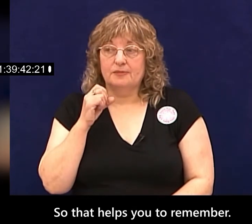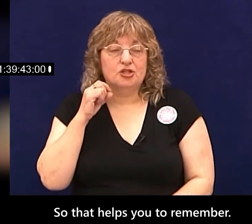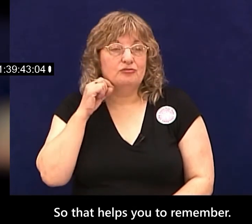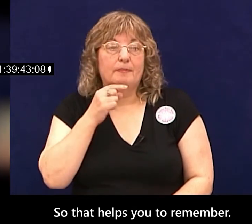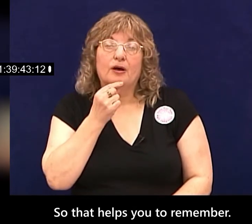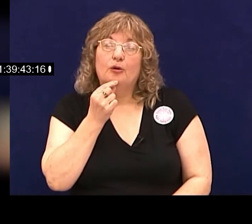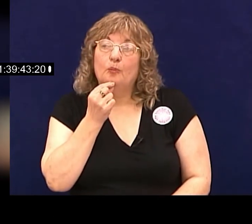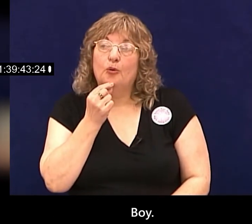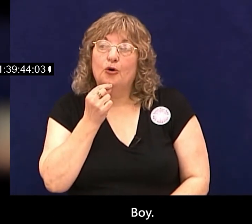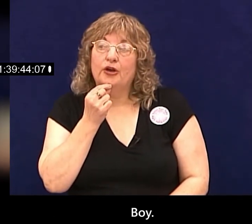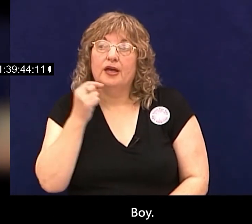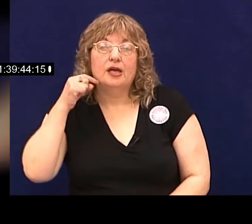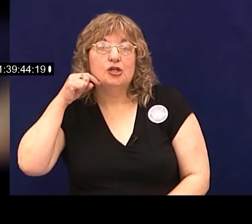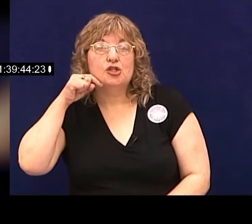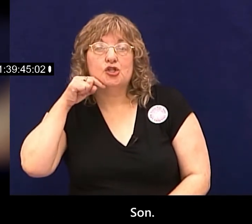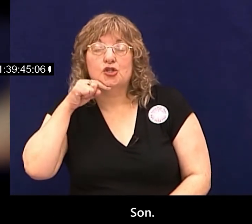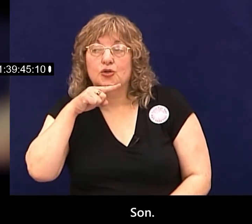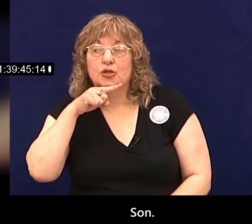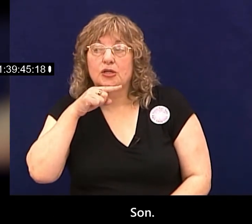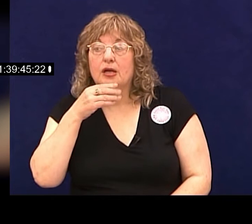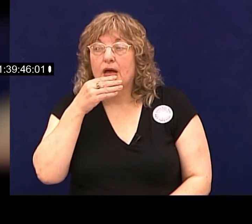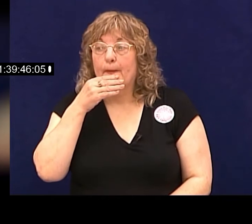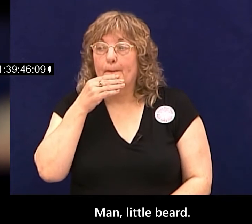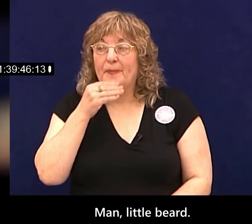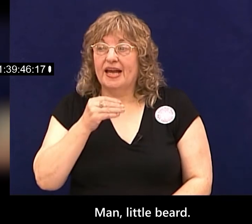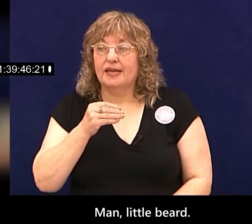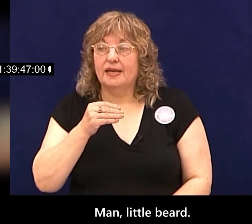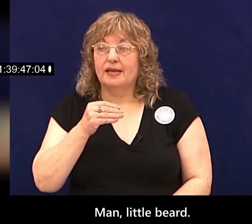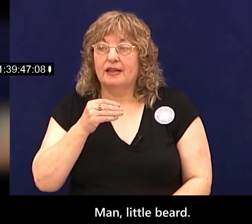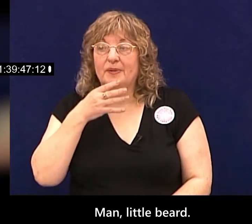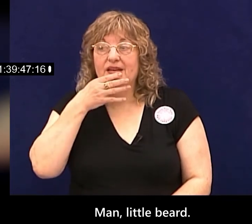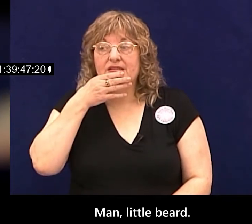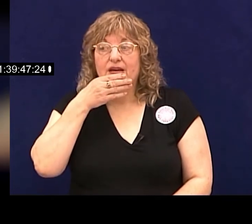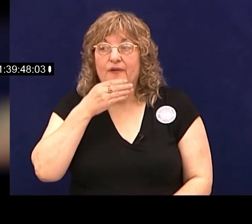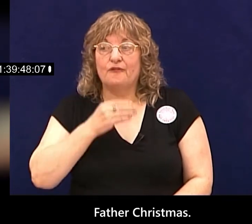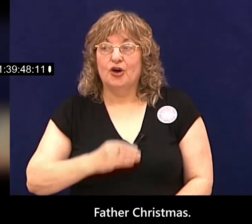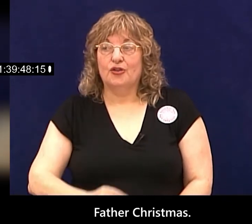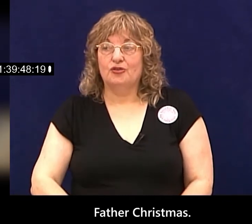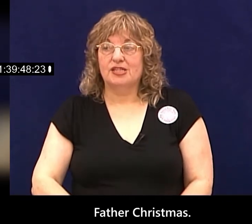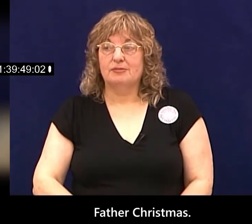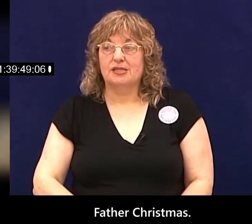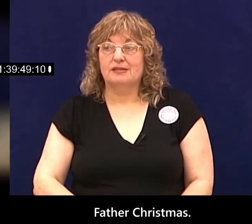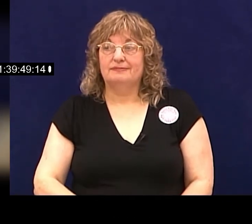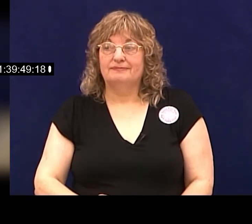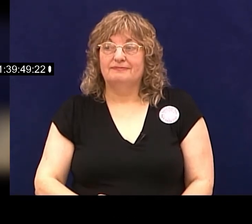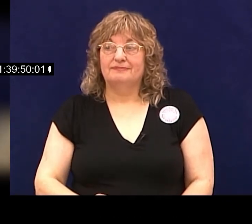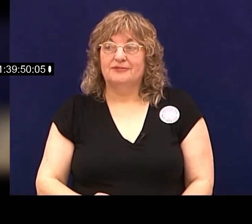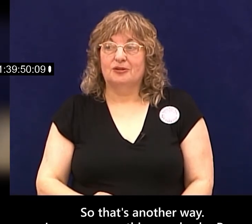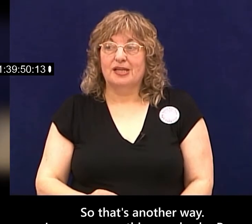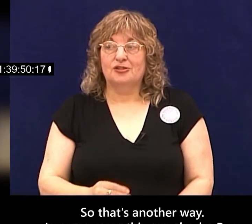you to remember. Boy, son, man, little beard, Father Christmas. So that's another